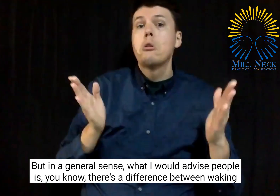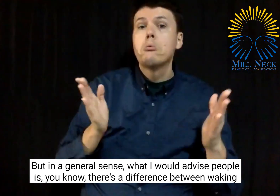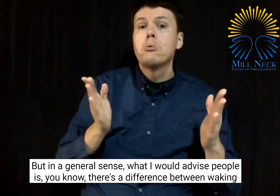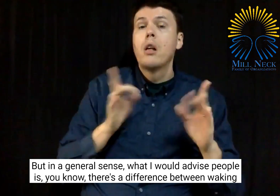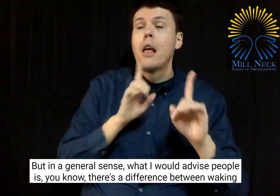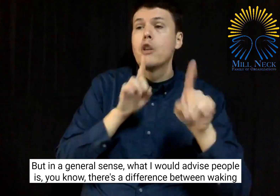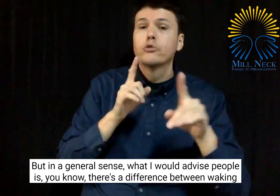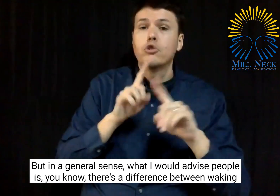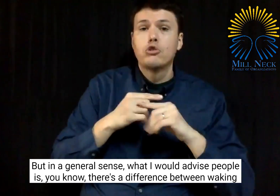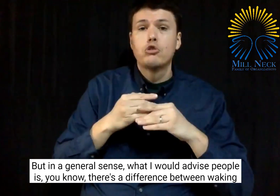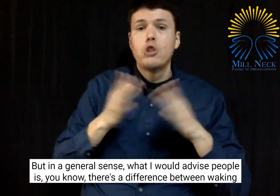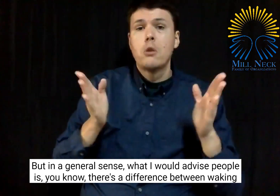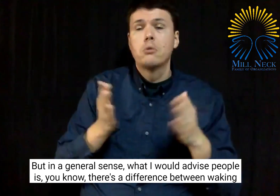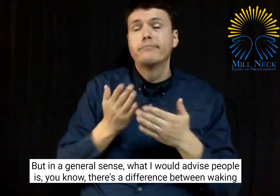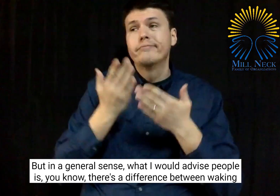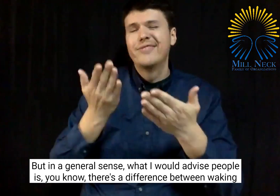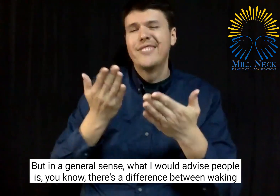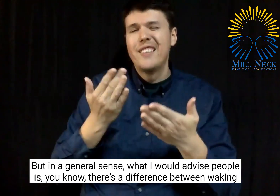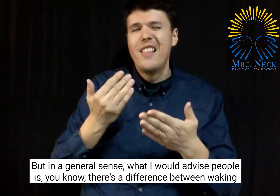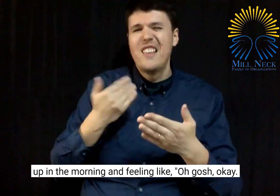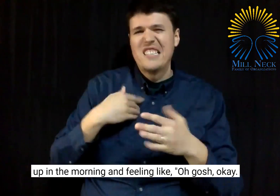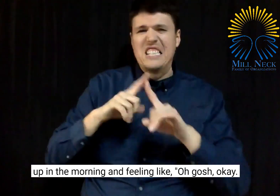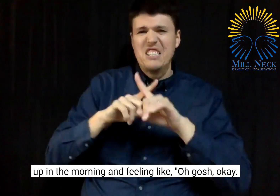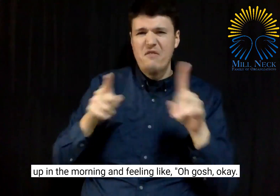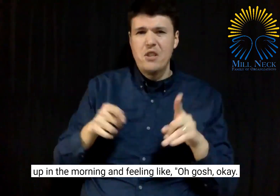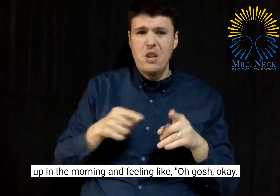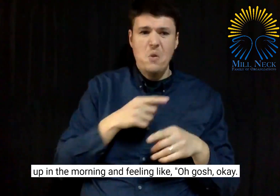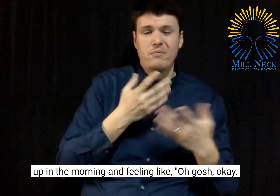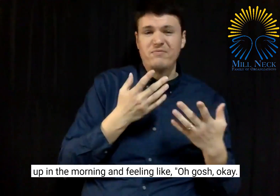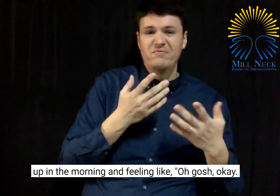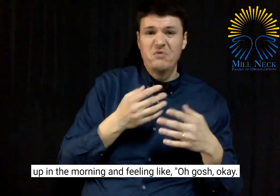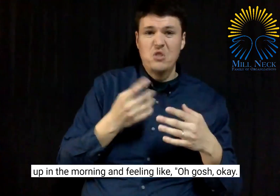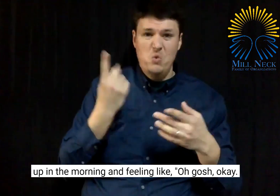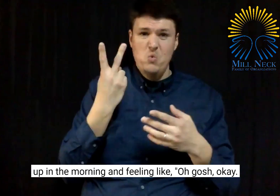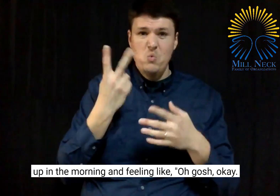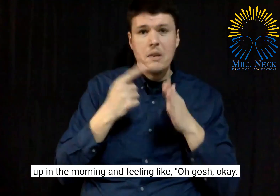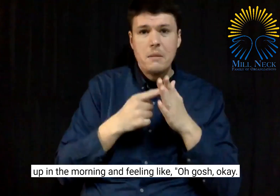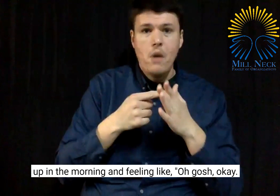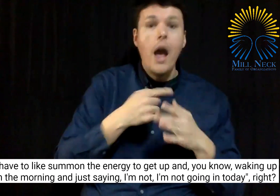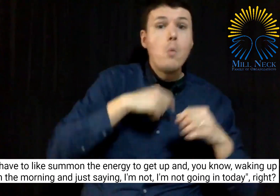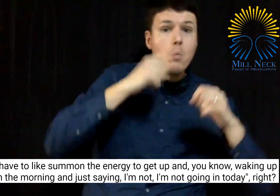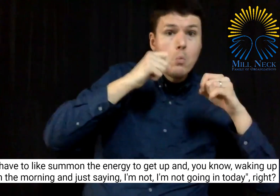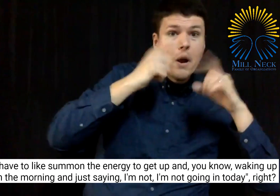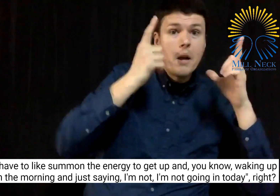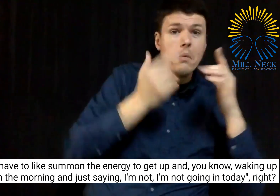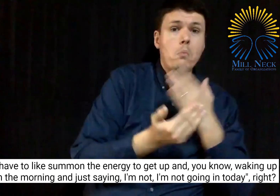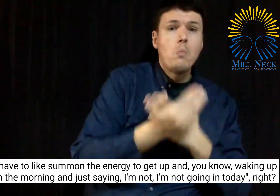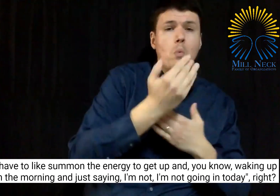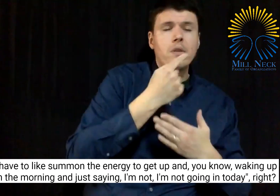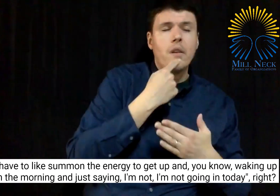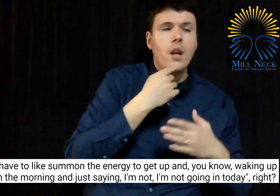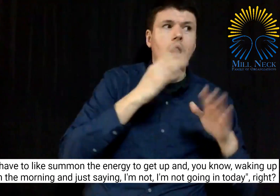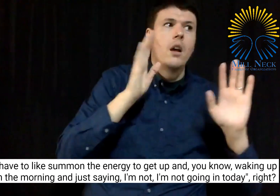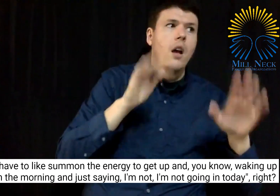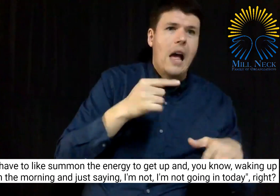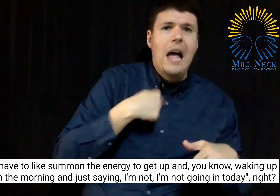is, there's a difference between waking up in the morning and feeling like, oh gosh, okay, I have to like summon the energy to get up,